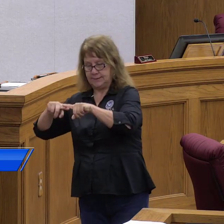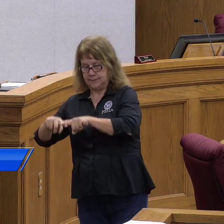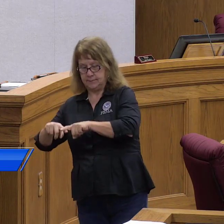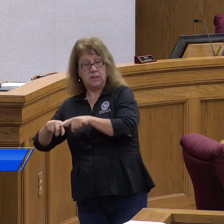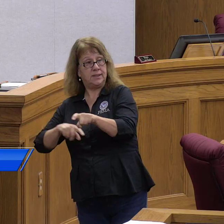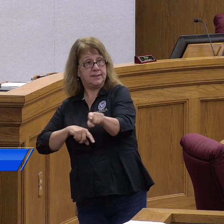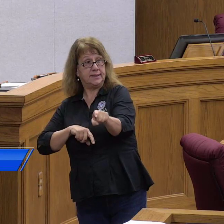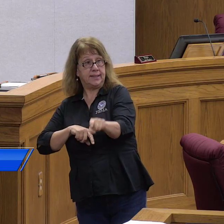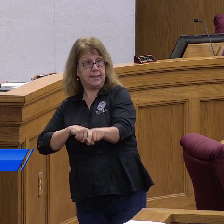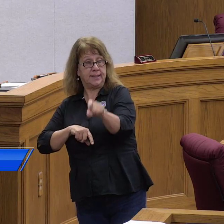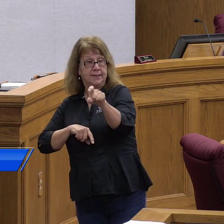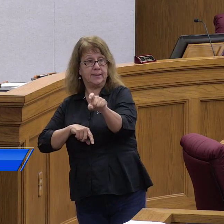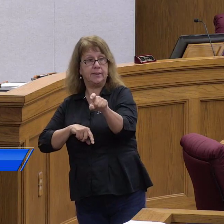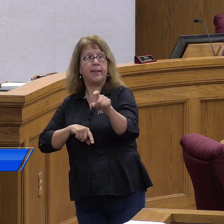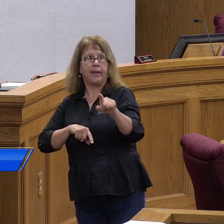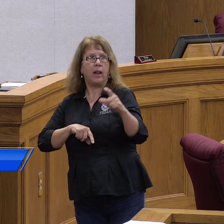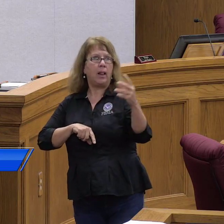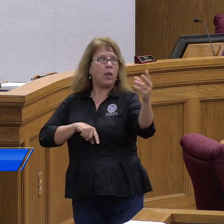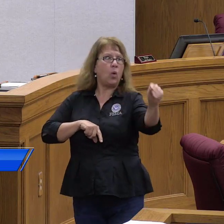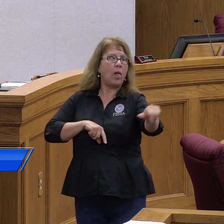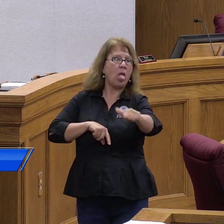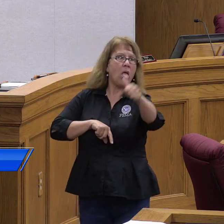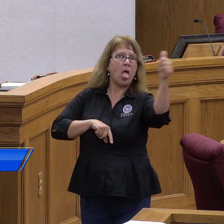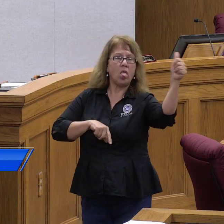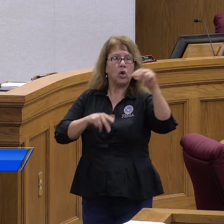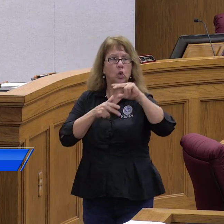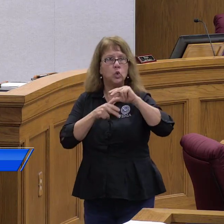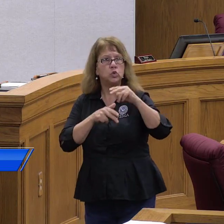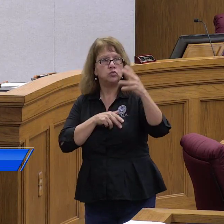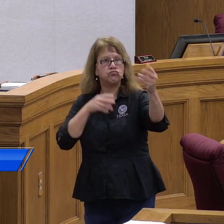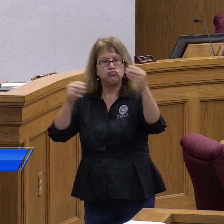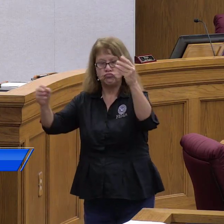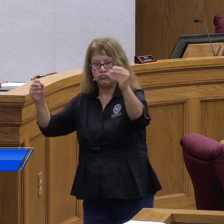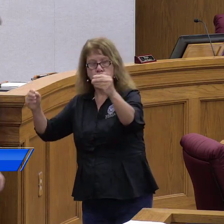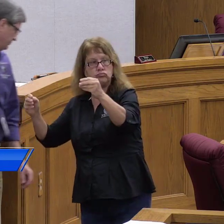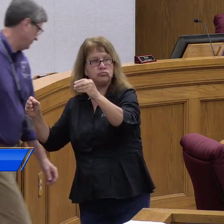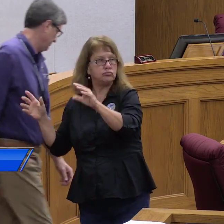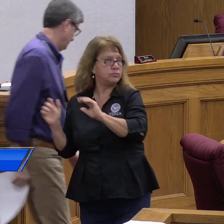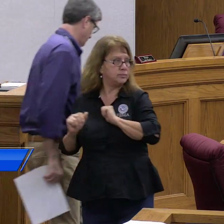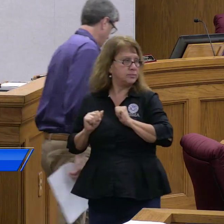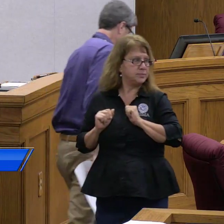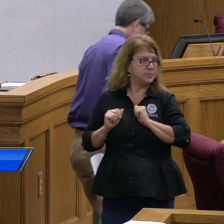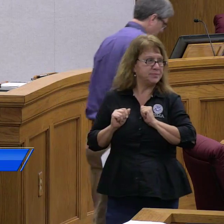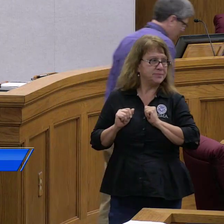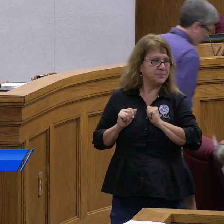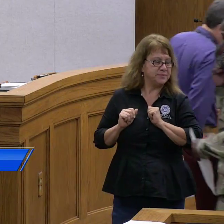of course, they get pulled away to other storms as well, so we appreciate all your service.